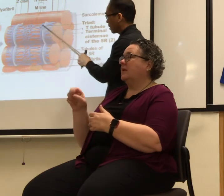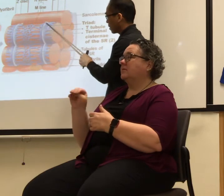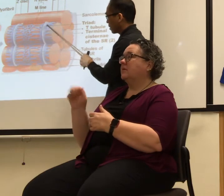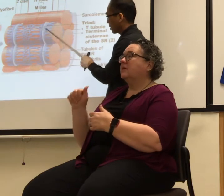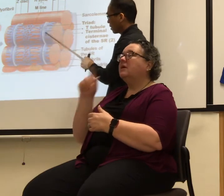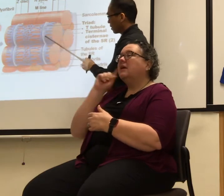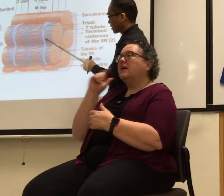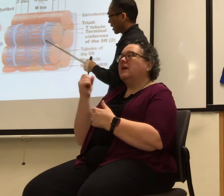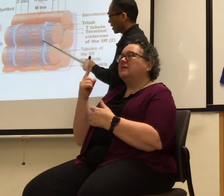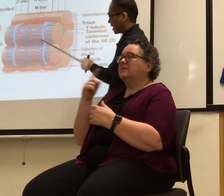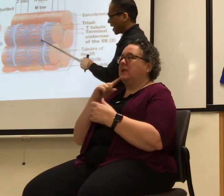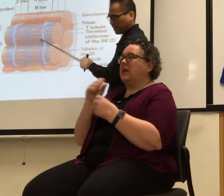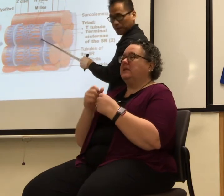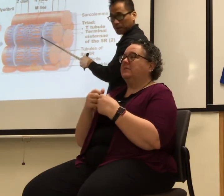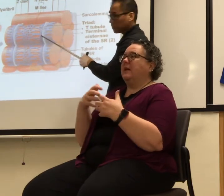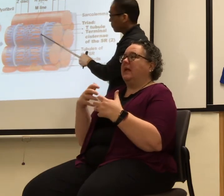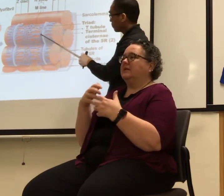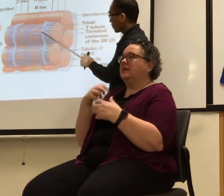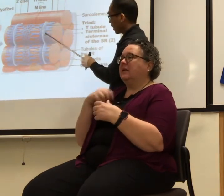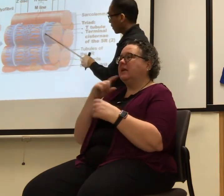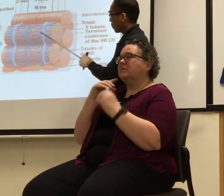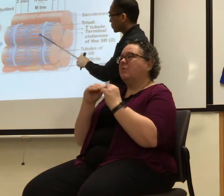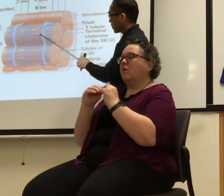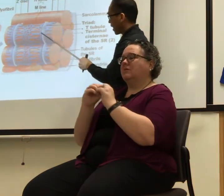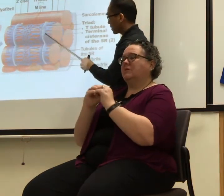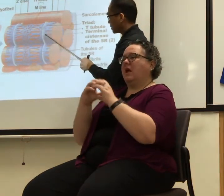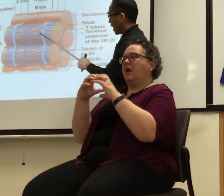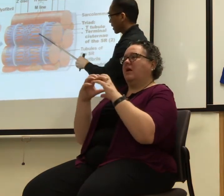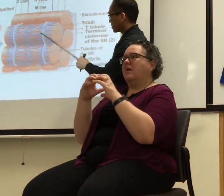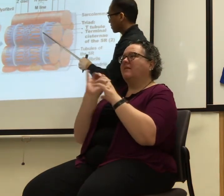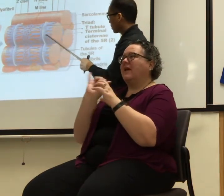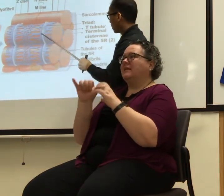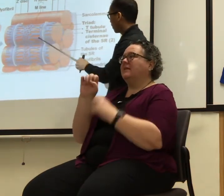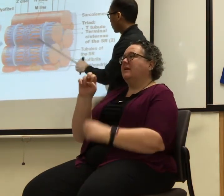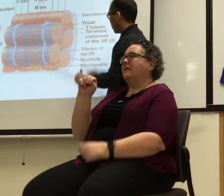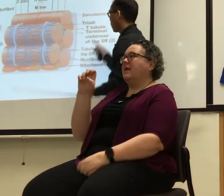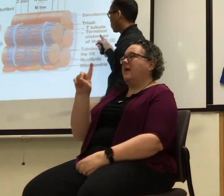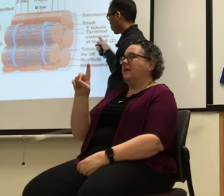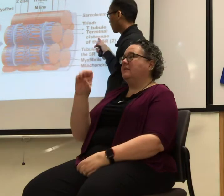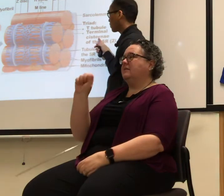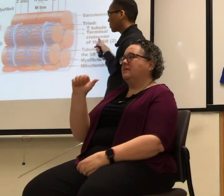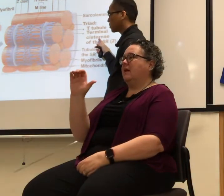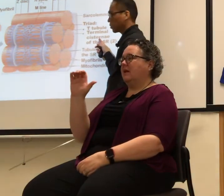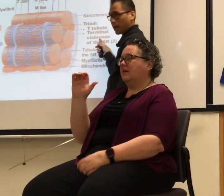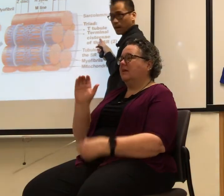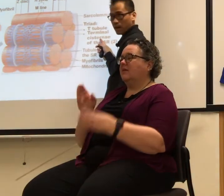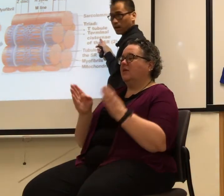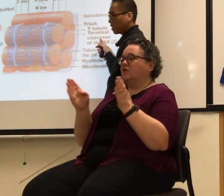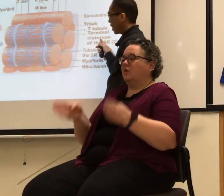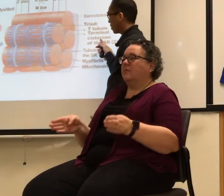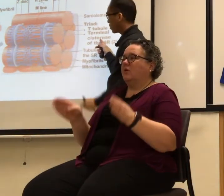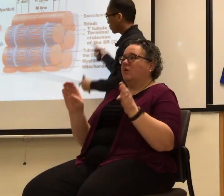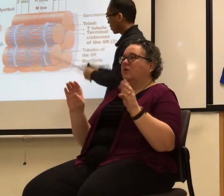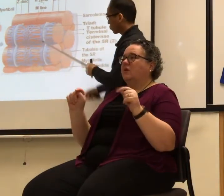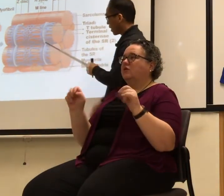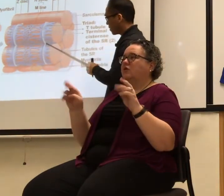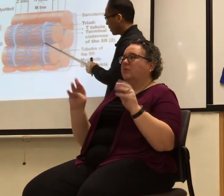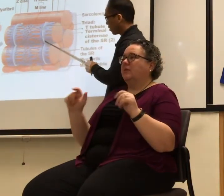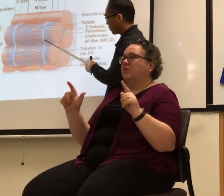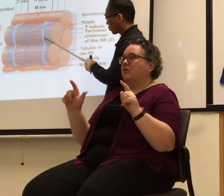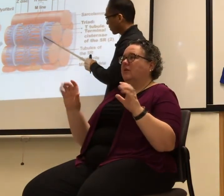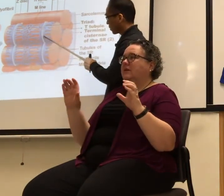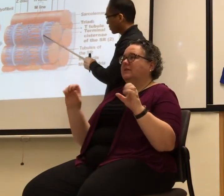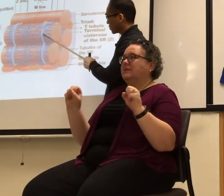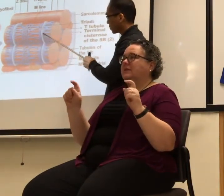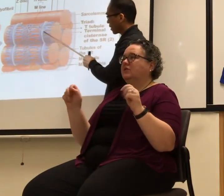expanded. It's kind of dilated. And those are the end sacs of the terminal cisternae. And notice right in the